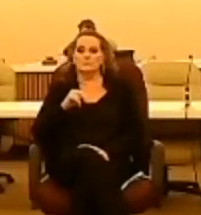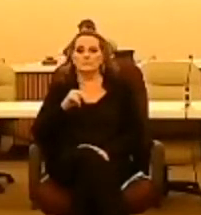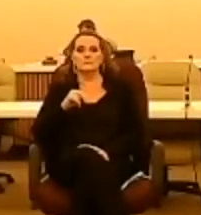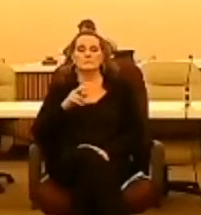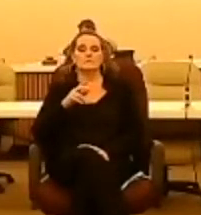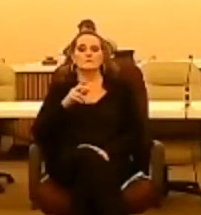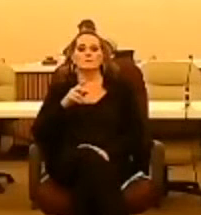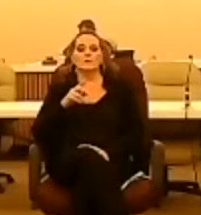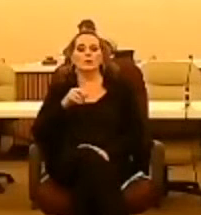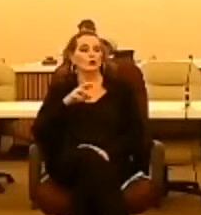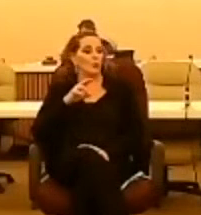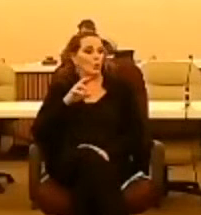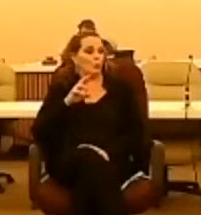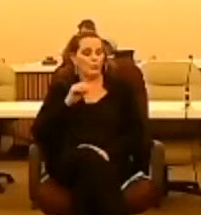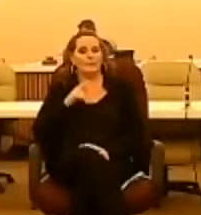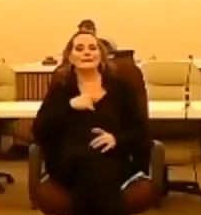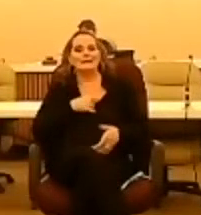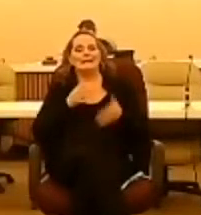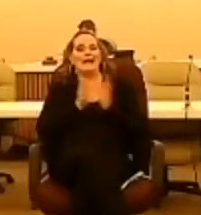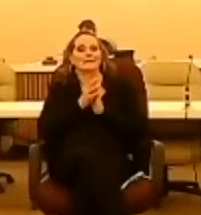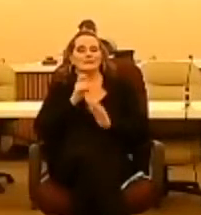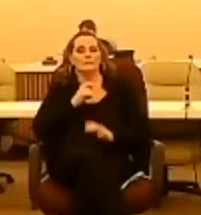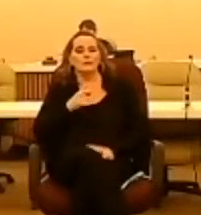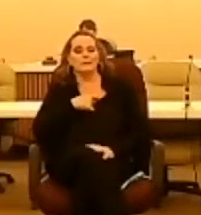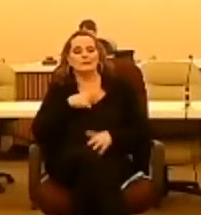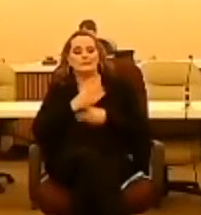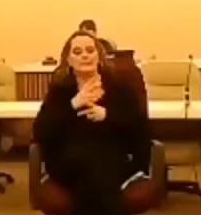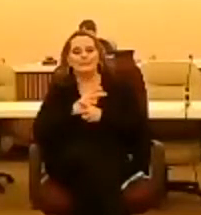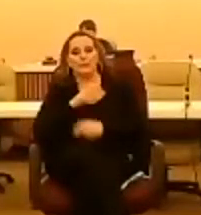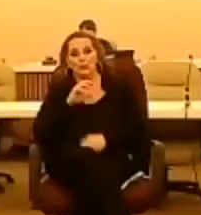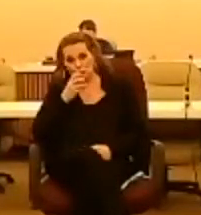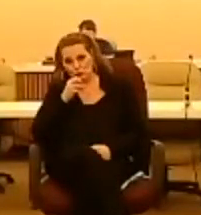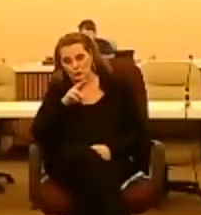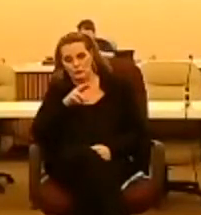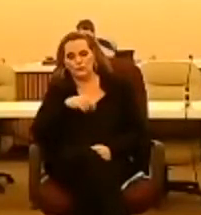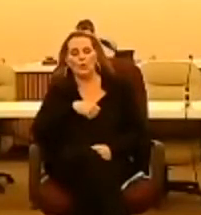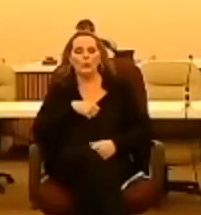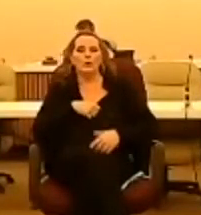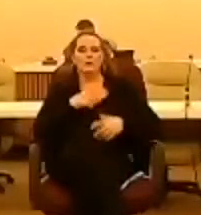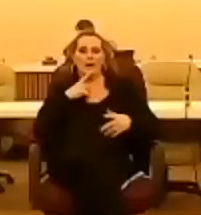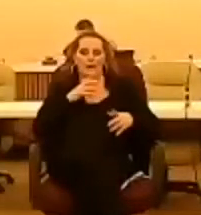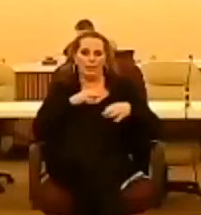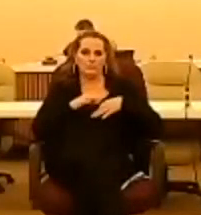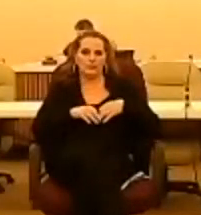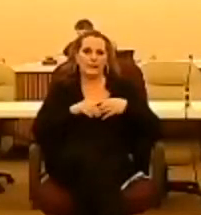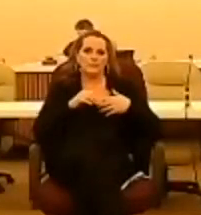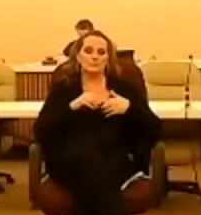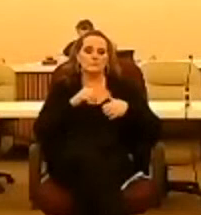So he asked if we could keep the sewer one open. So I'll do them one at a time. So